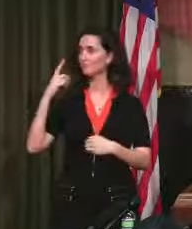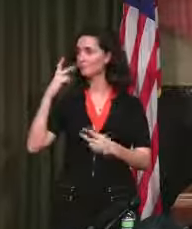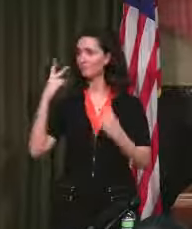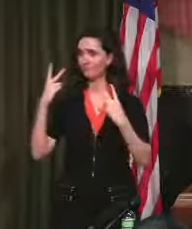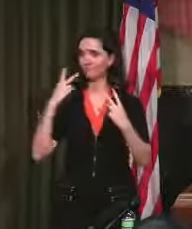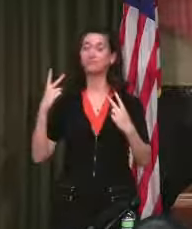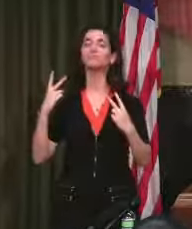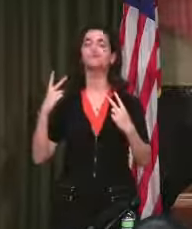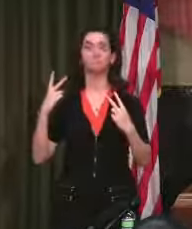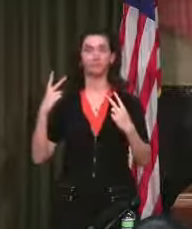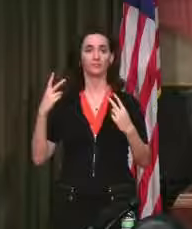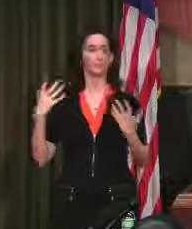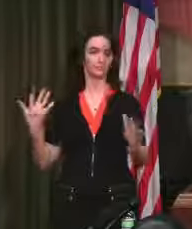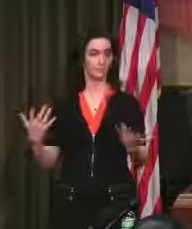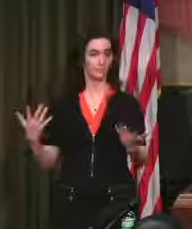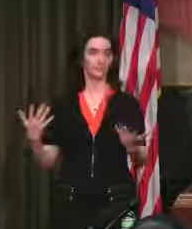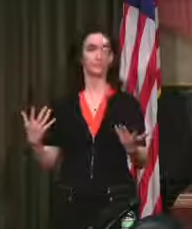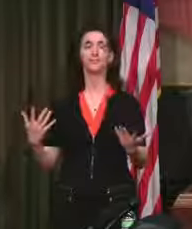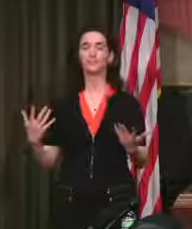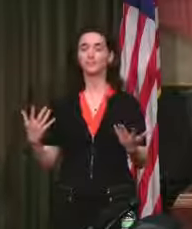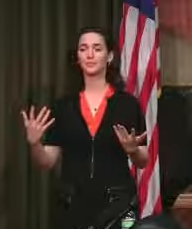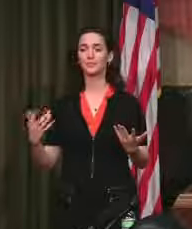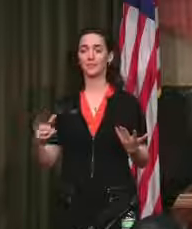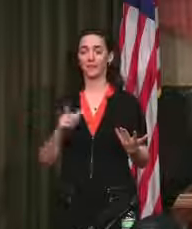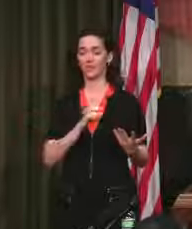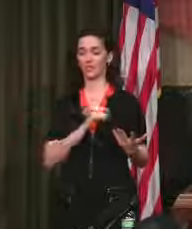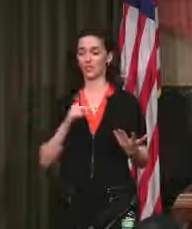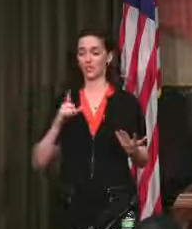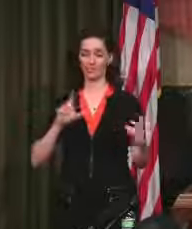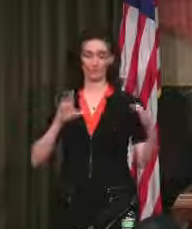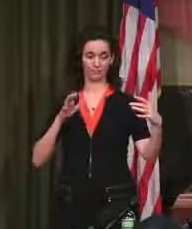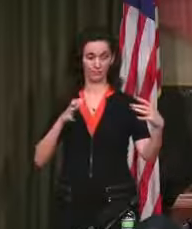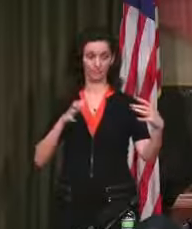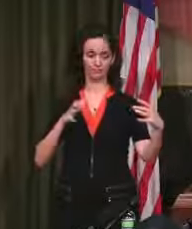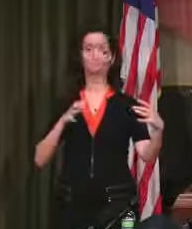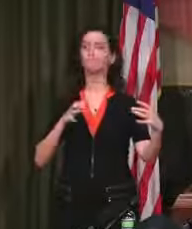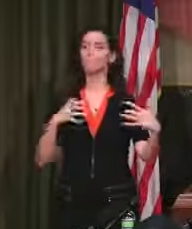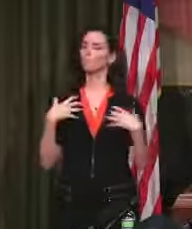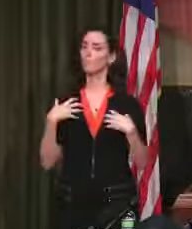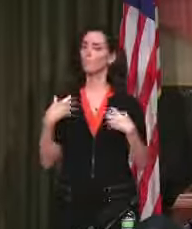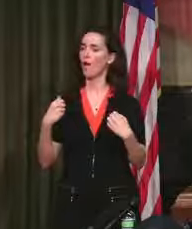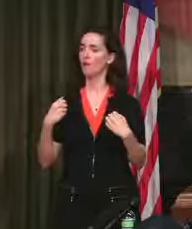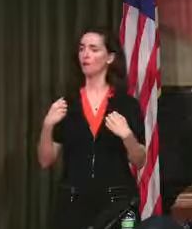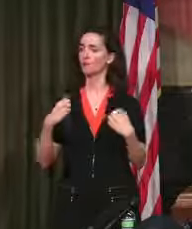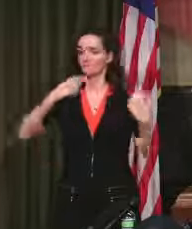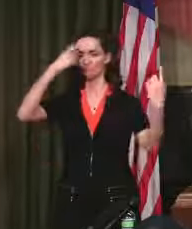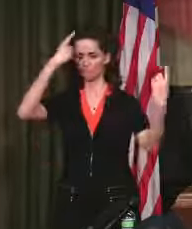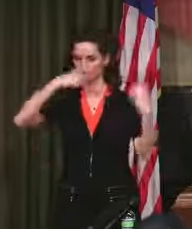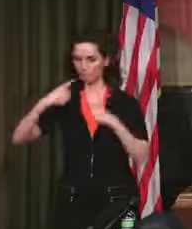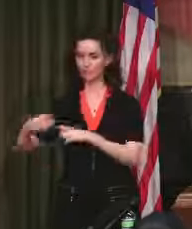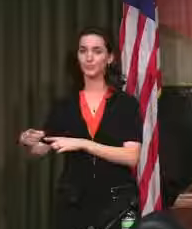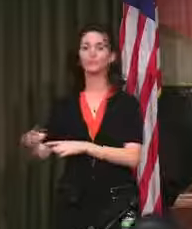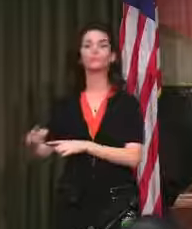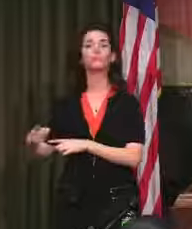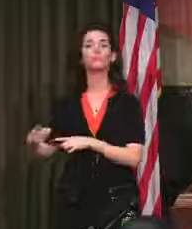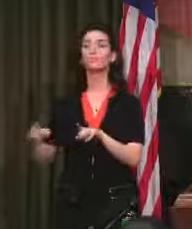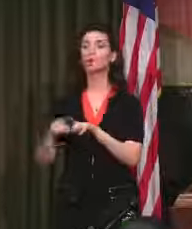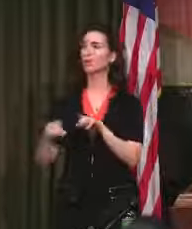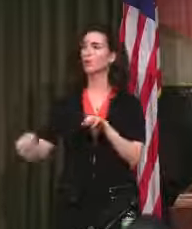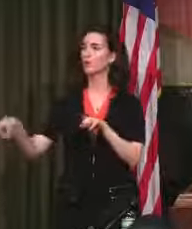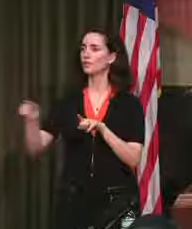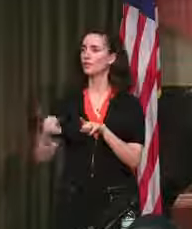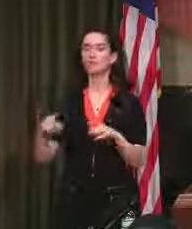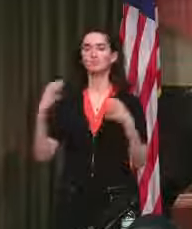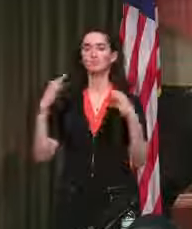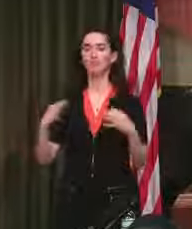a legislature that has found the courage to compromise and a strong desire to put